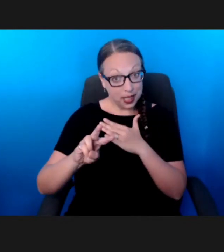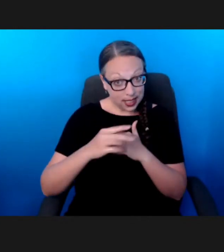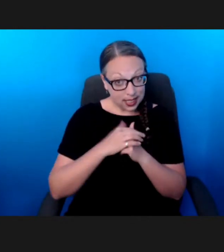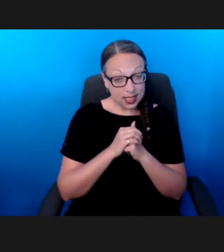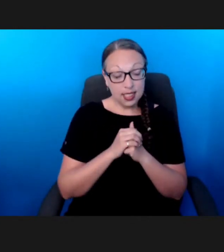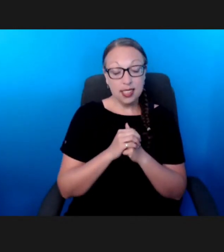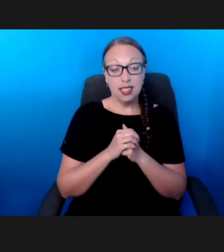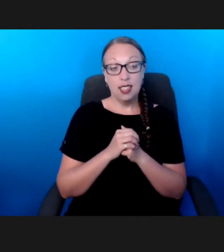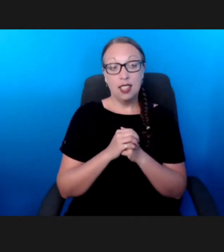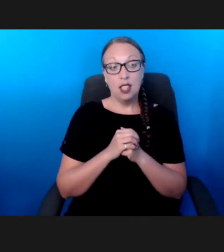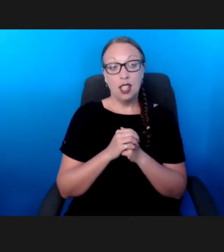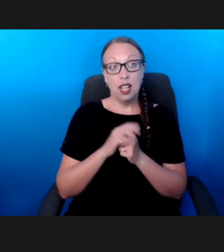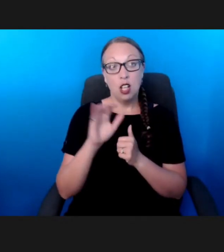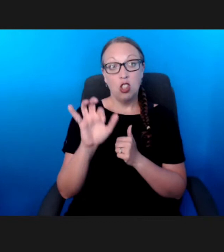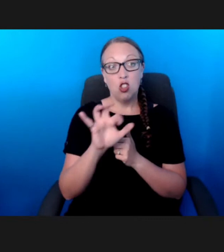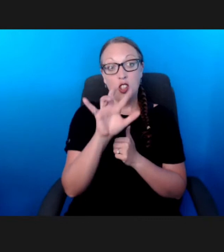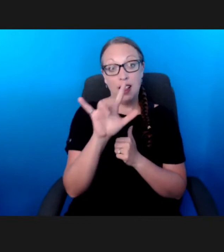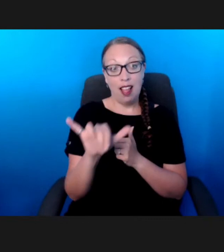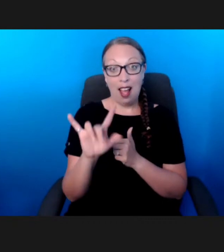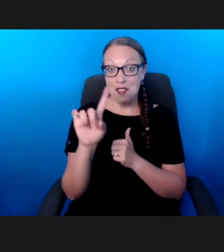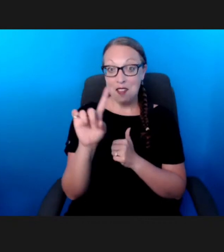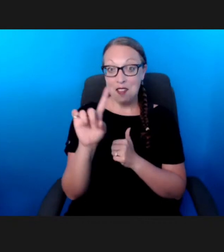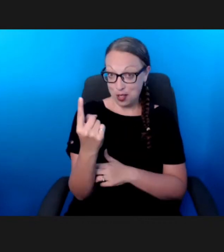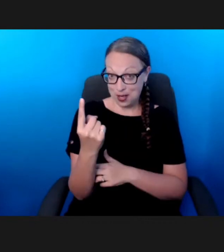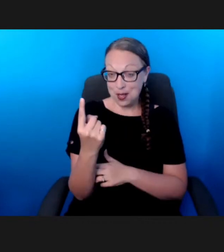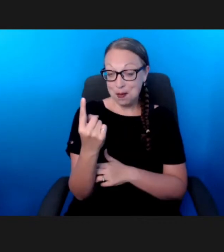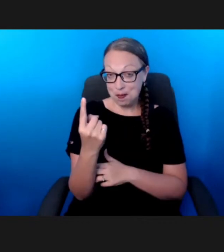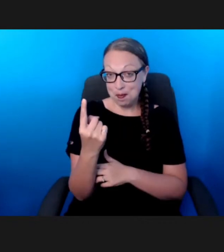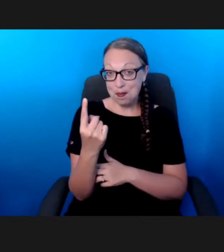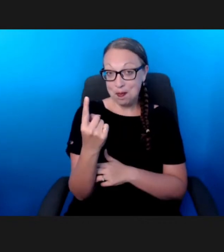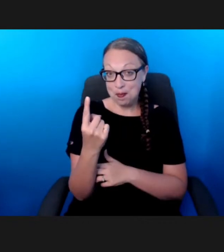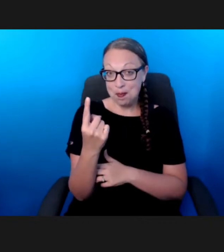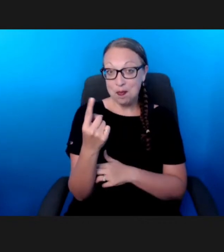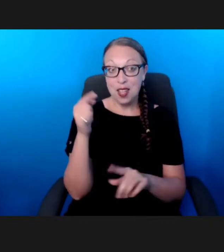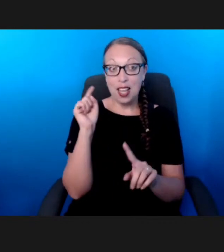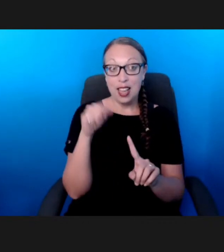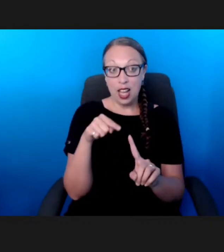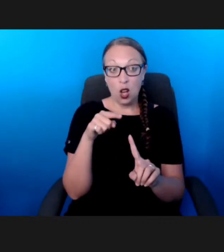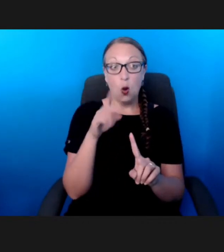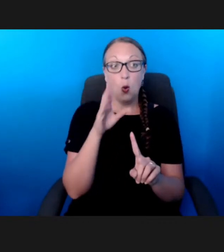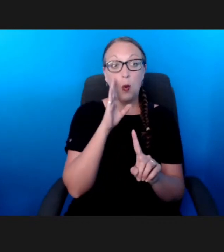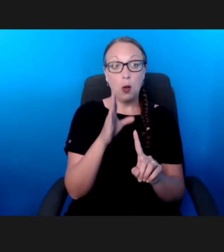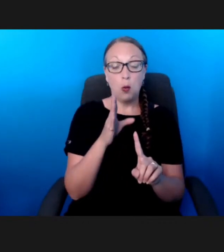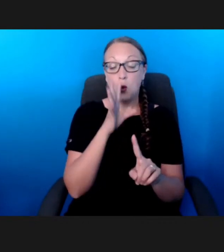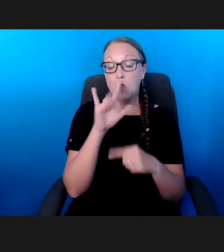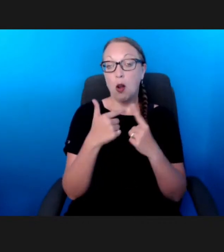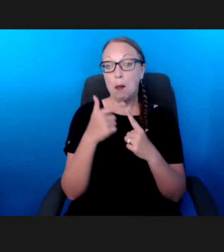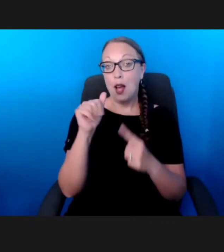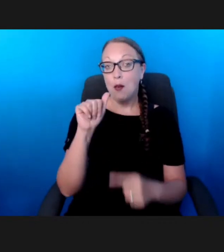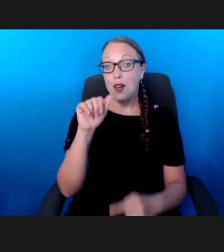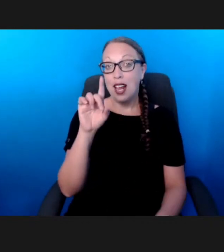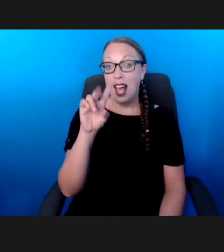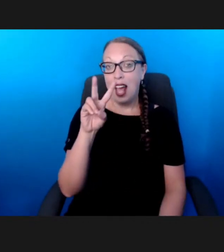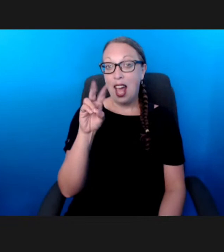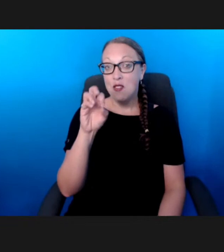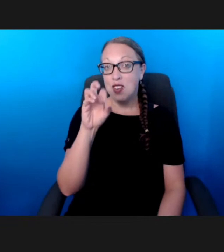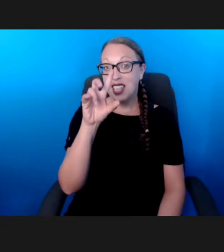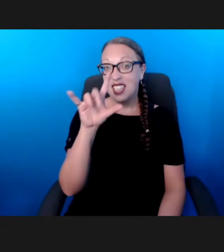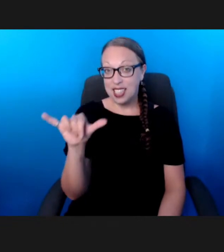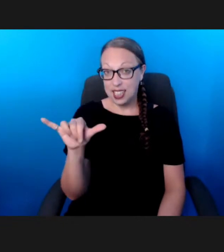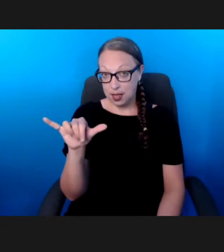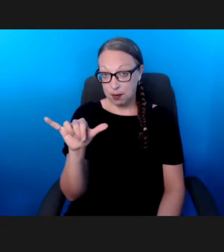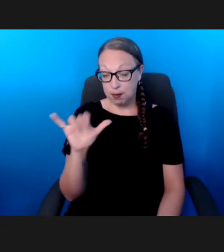on July 1st will be on advocacy. And our guest is going to